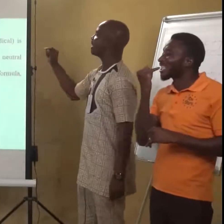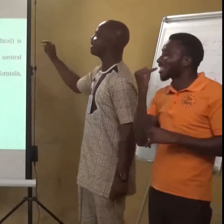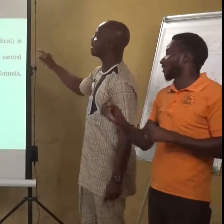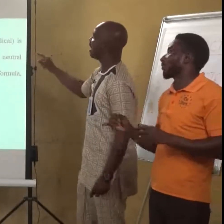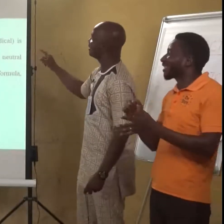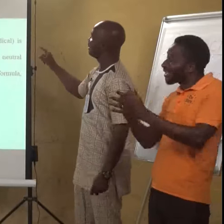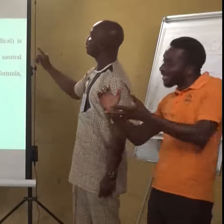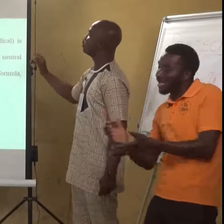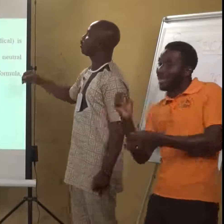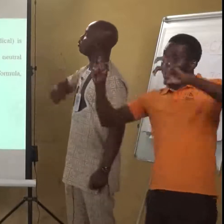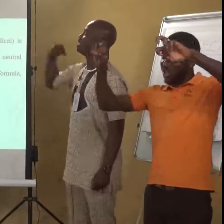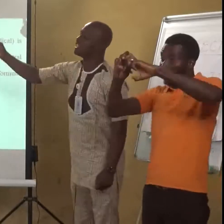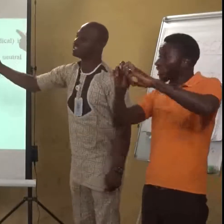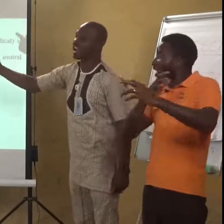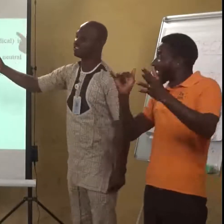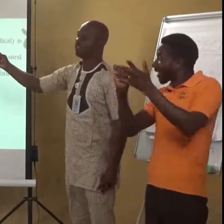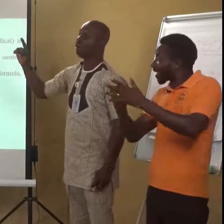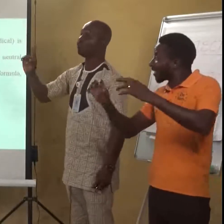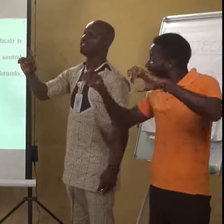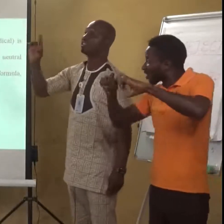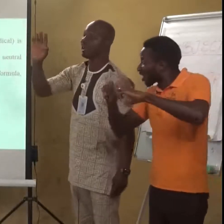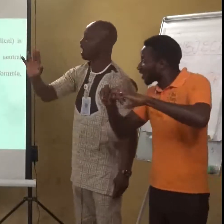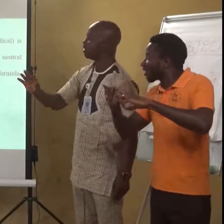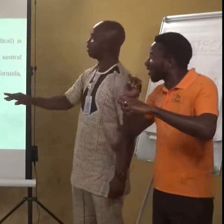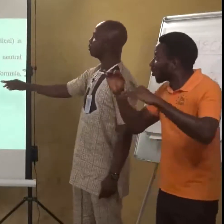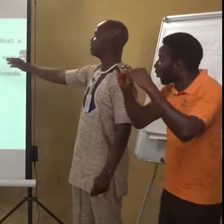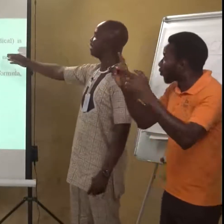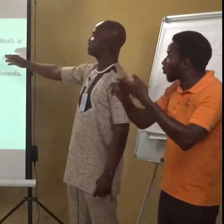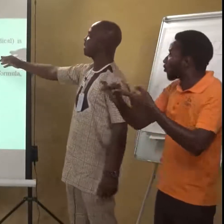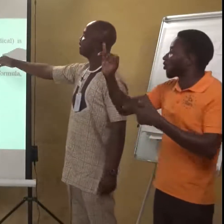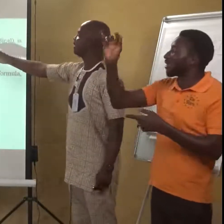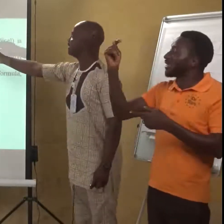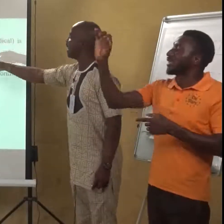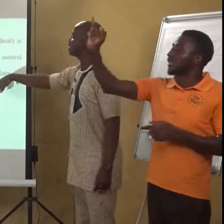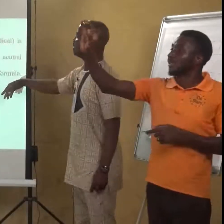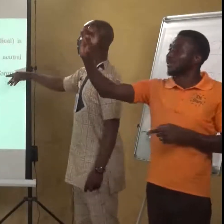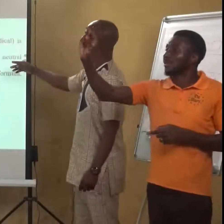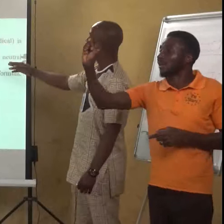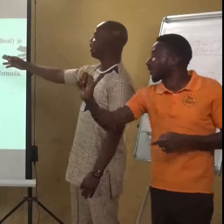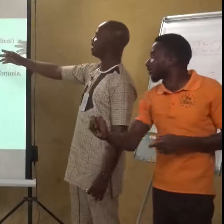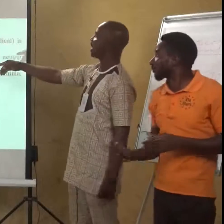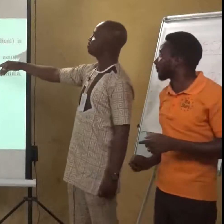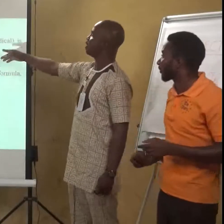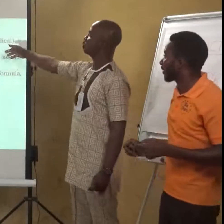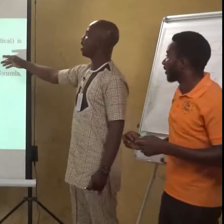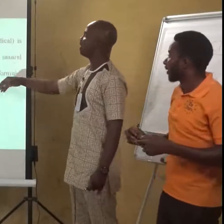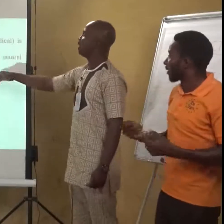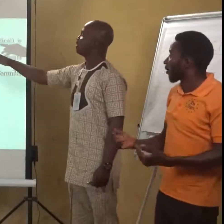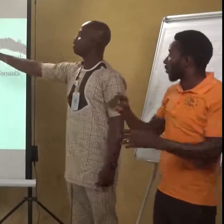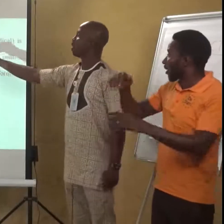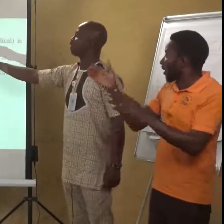and that charge is equal to the net charge of the ion. So you can see that in that case, OH has